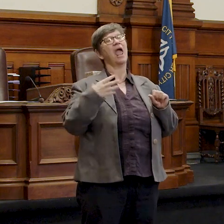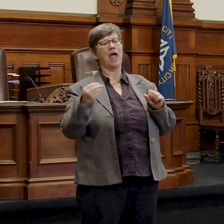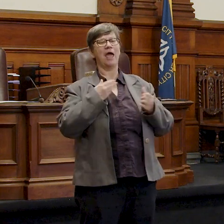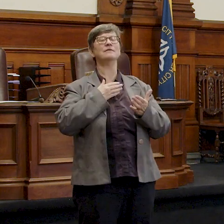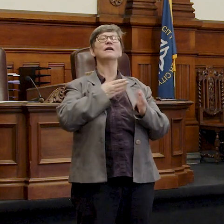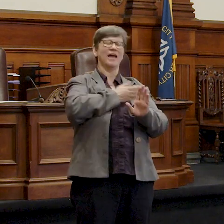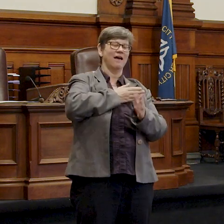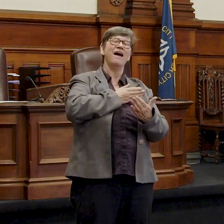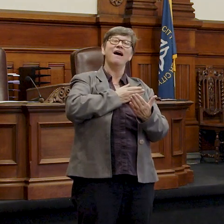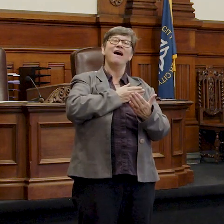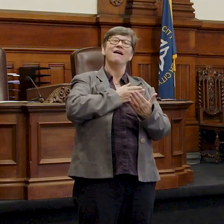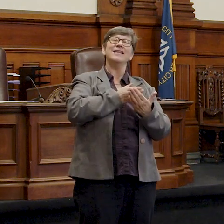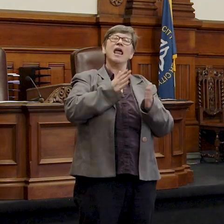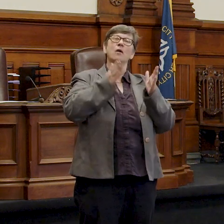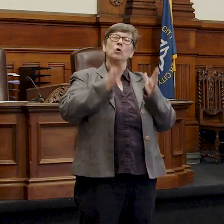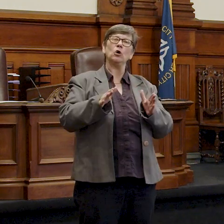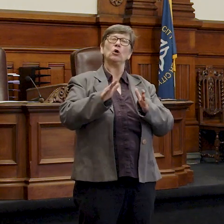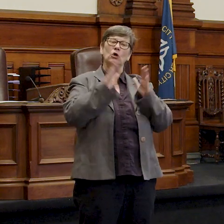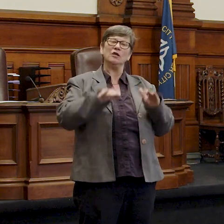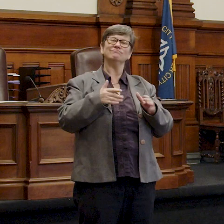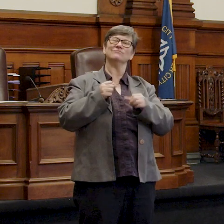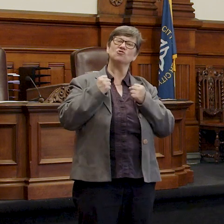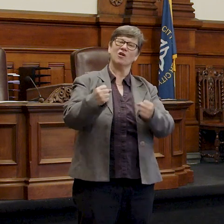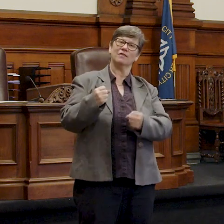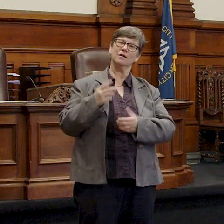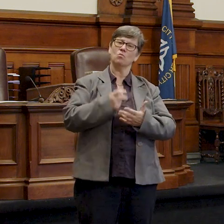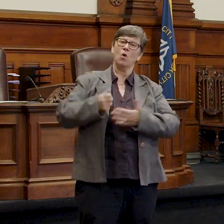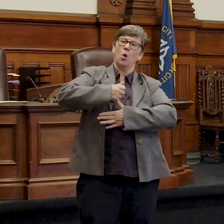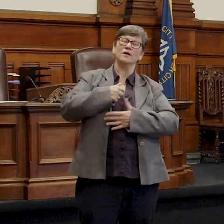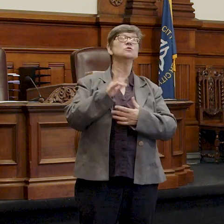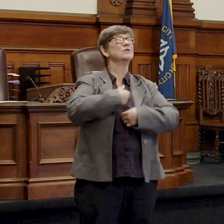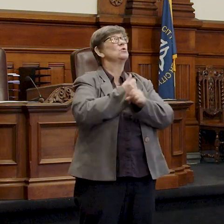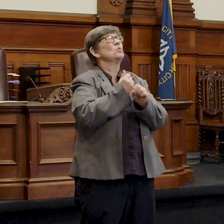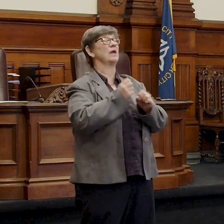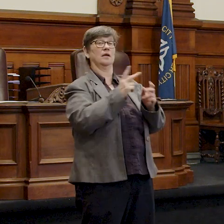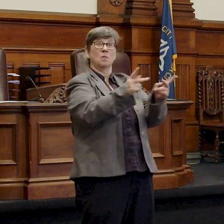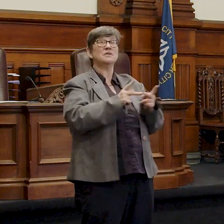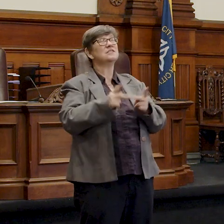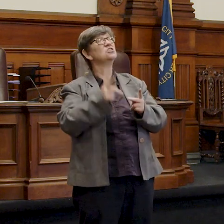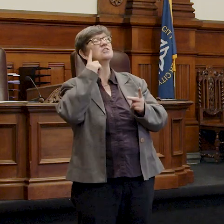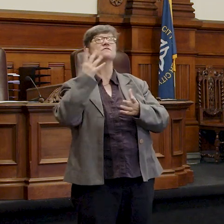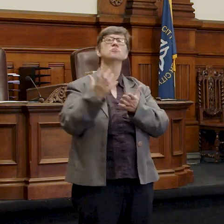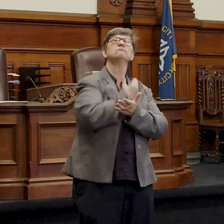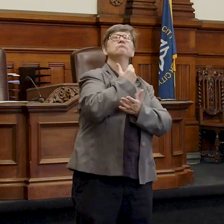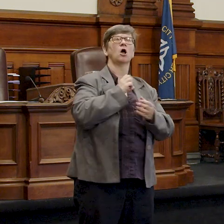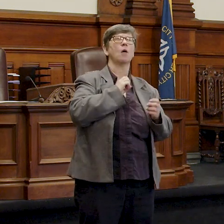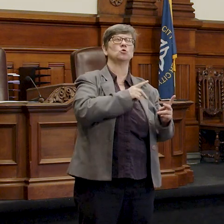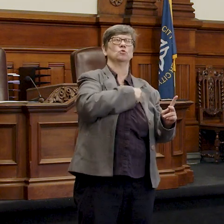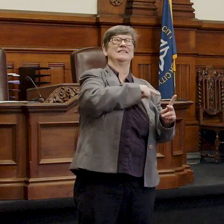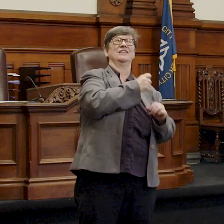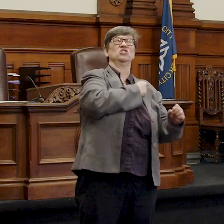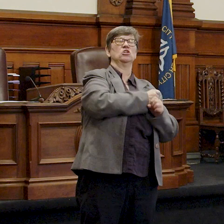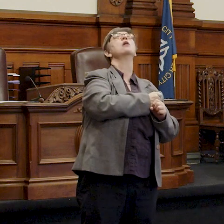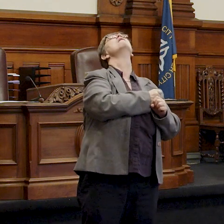priorities, where we are creating two critically important positions to take the opportunities we spotted in the past year to the next level of